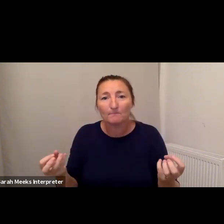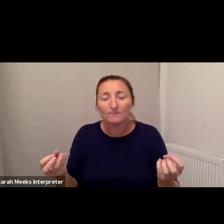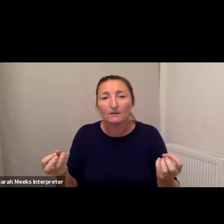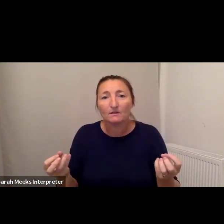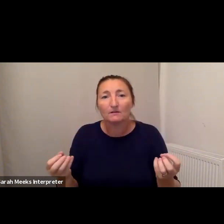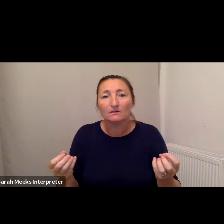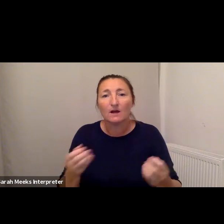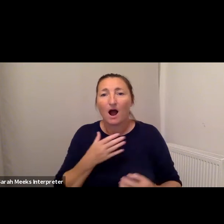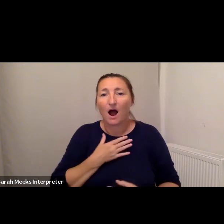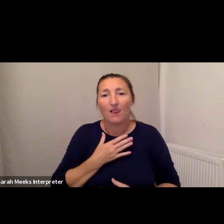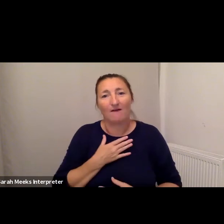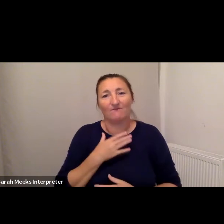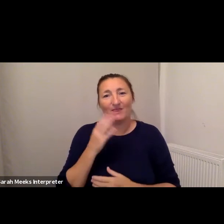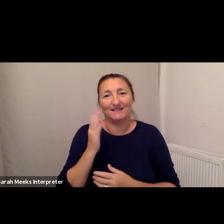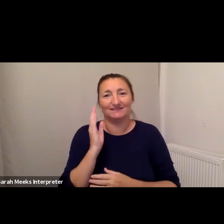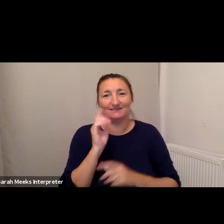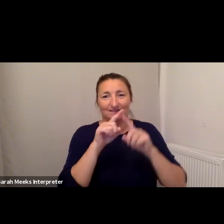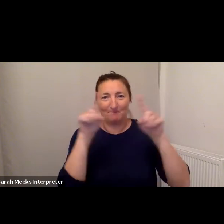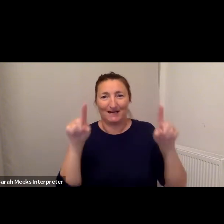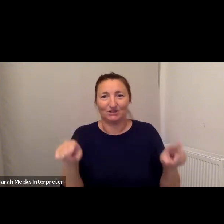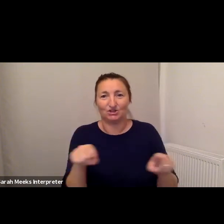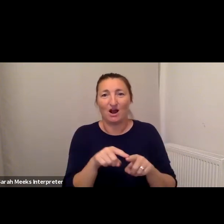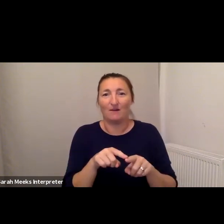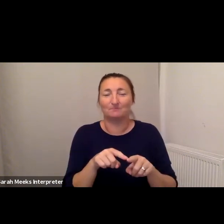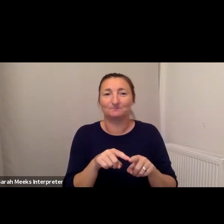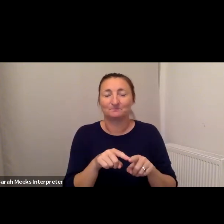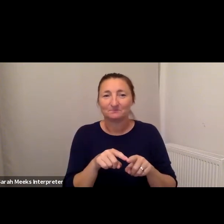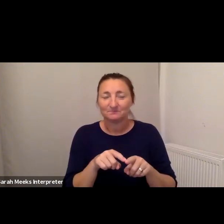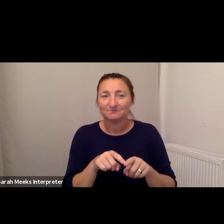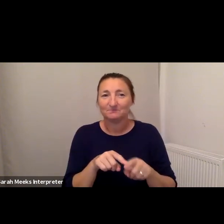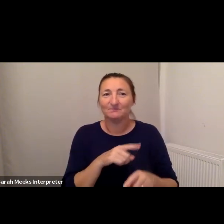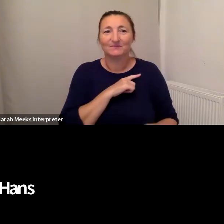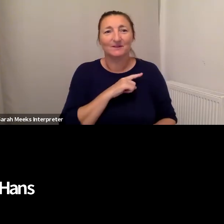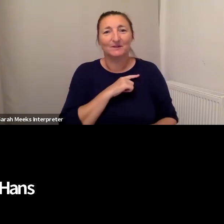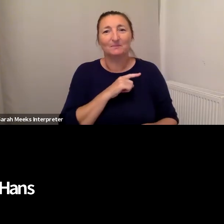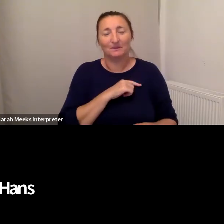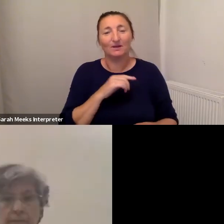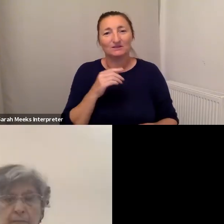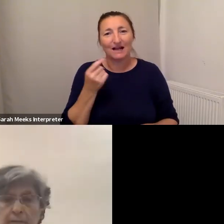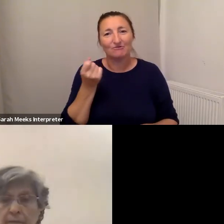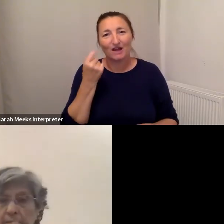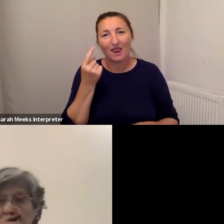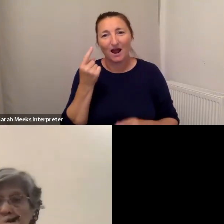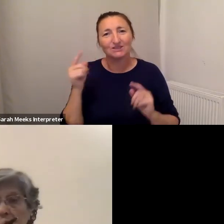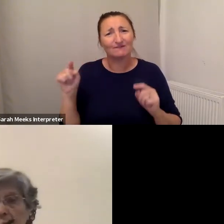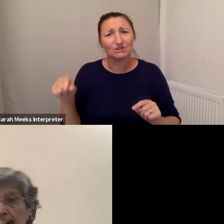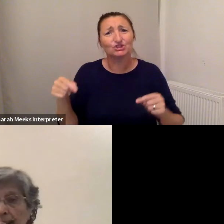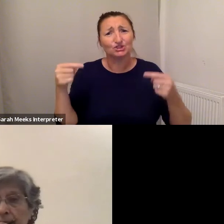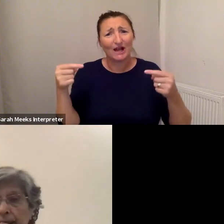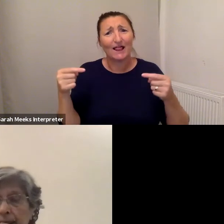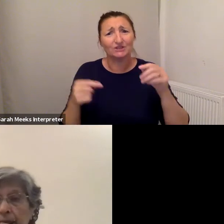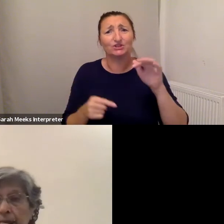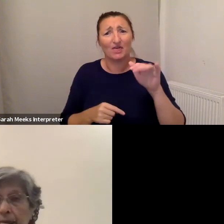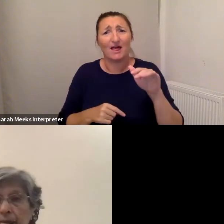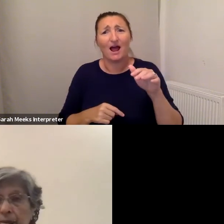that Michela put down, the previous speaker put down, is are there